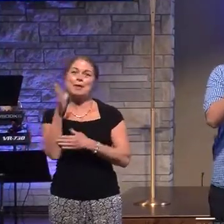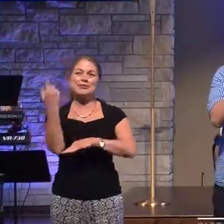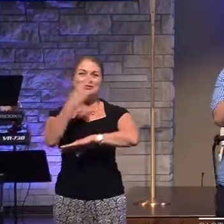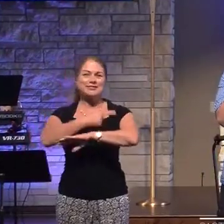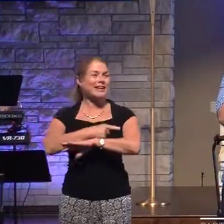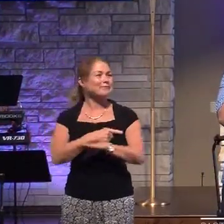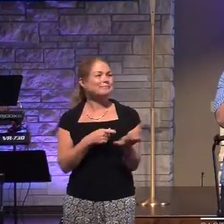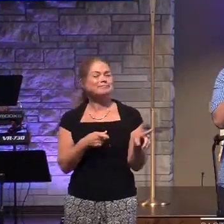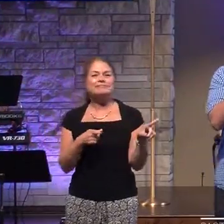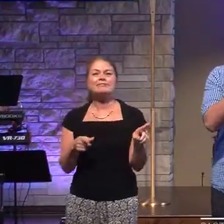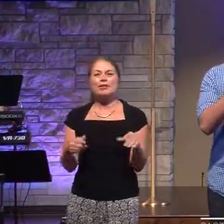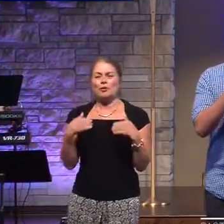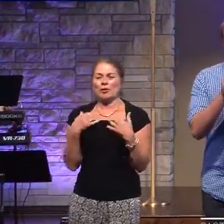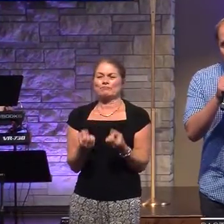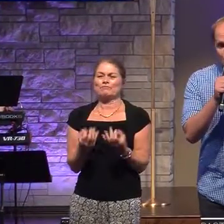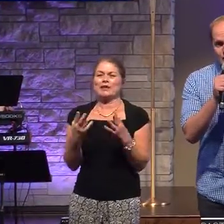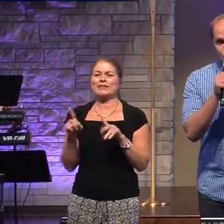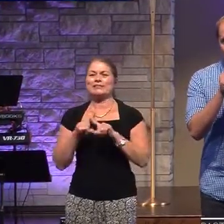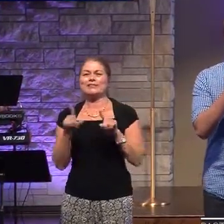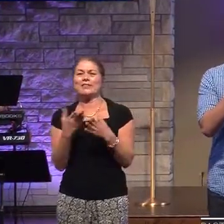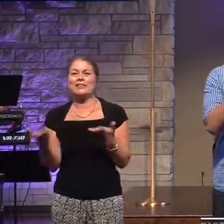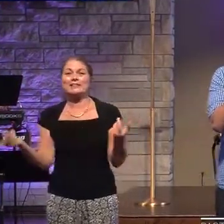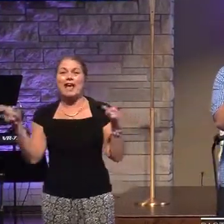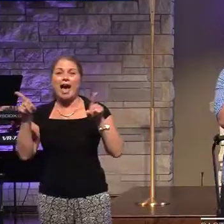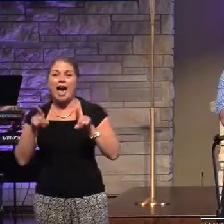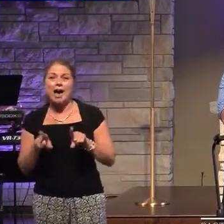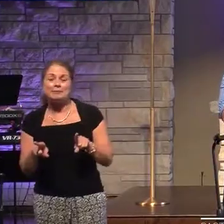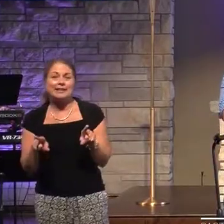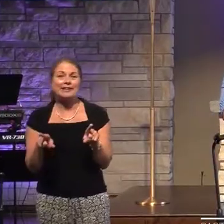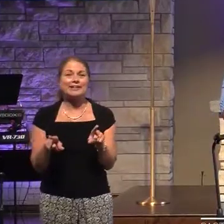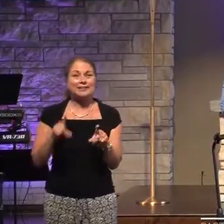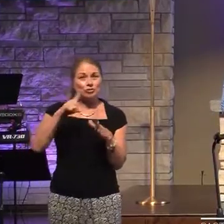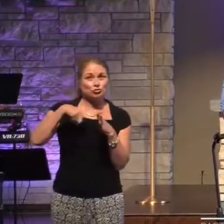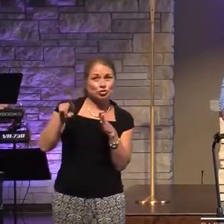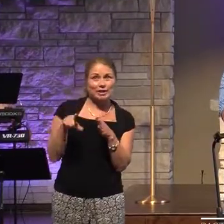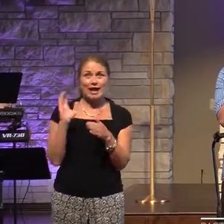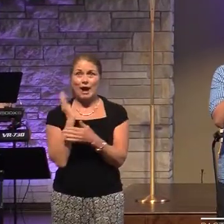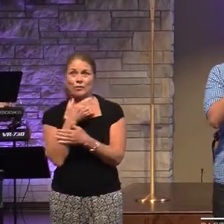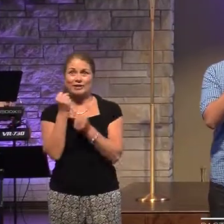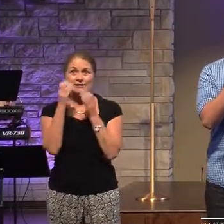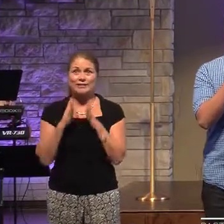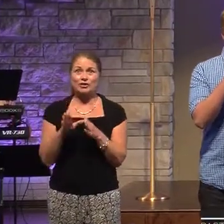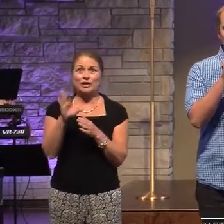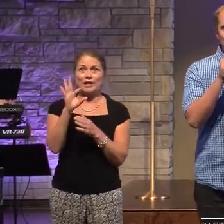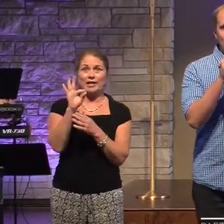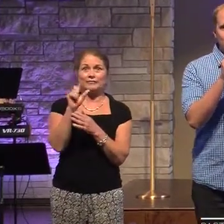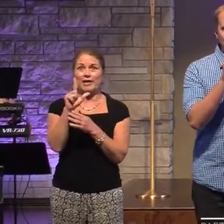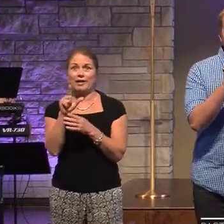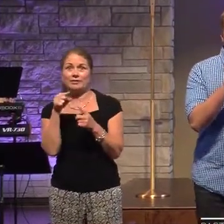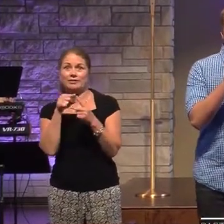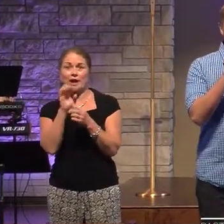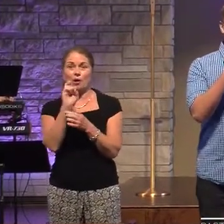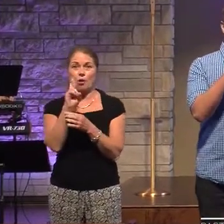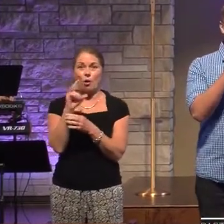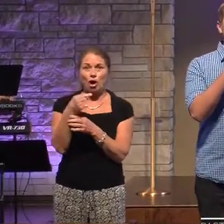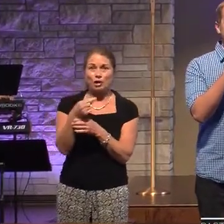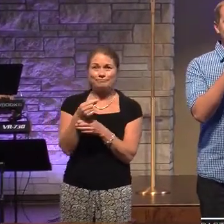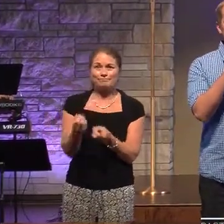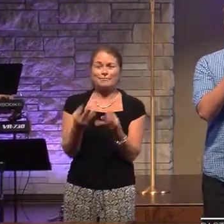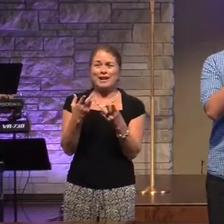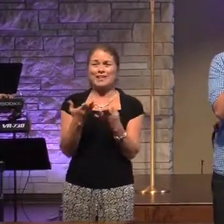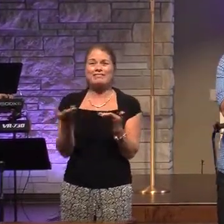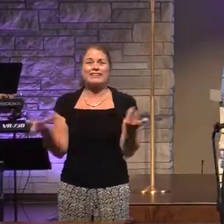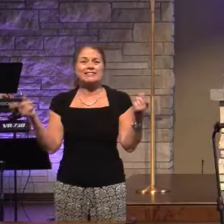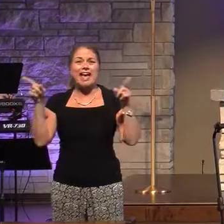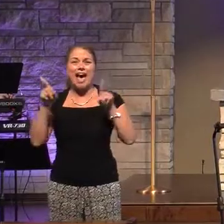Hey, as always, we've got a lot going on digitally, so check us out, oursaviorfl.org. Lots of things going on throughout the week. With that being